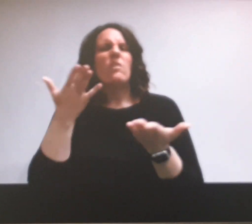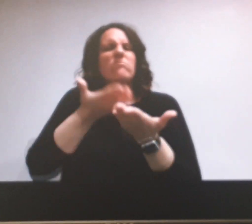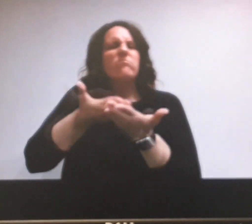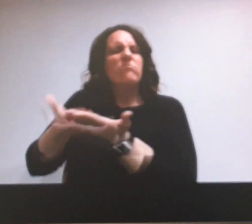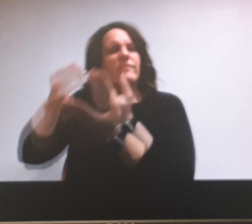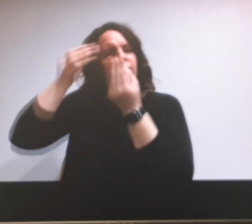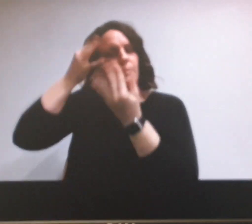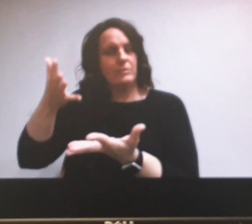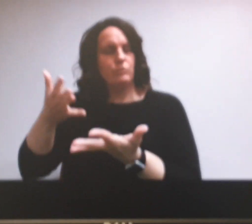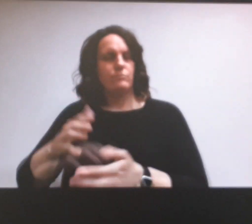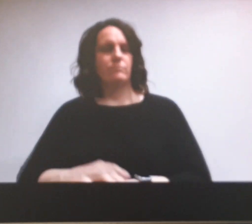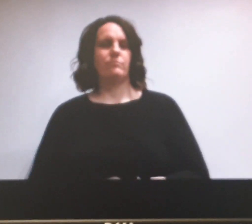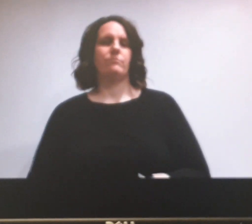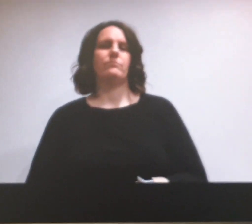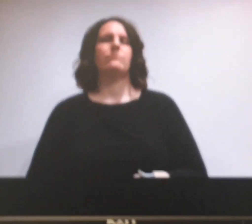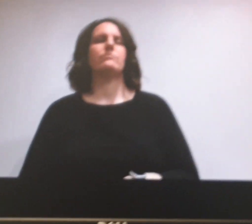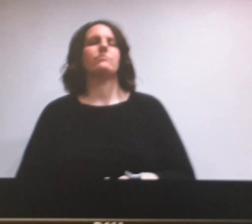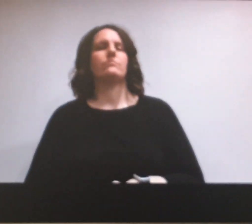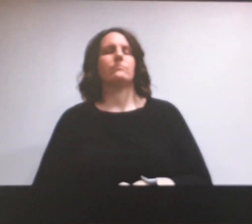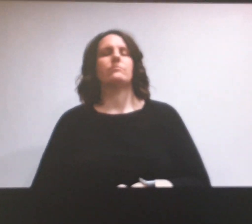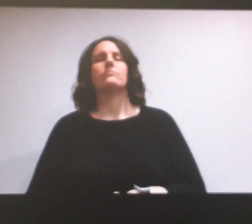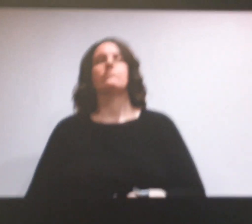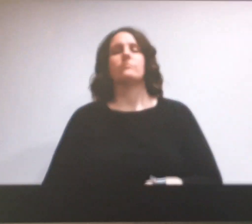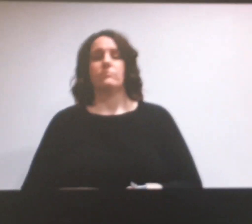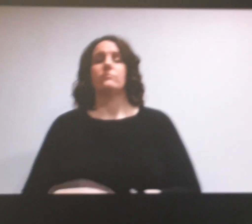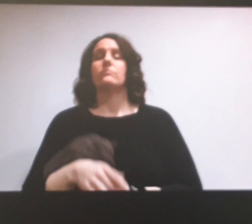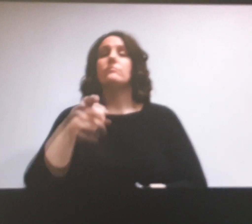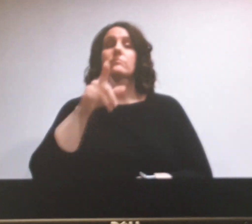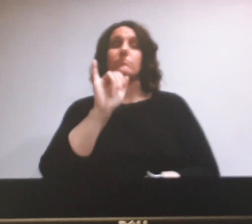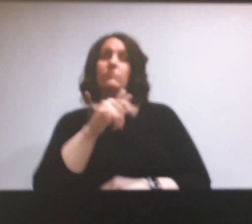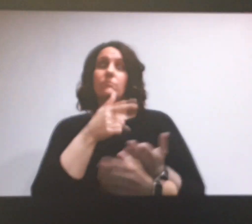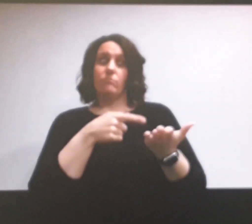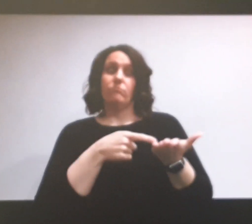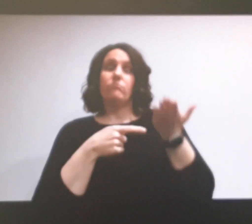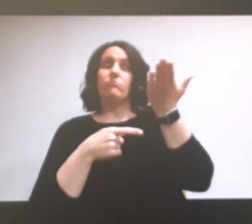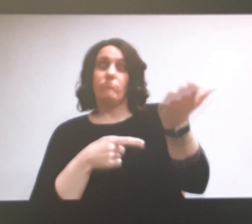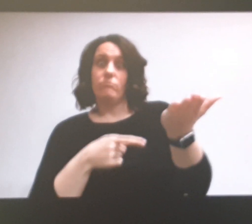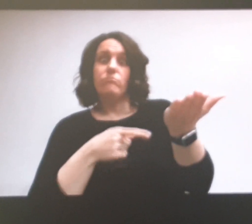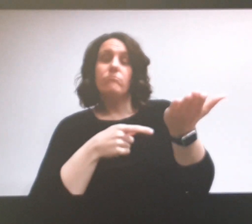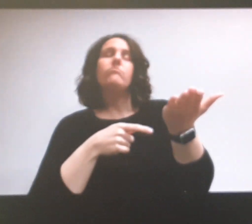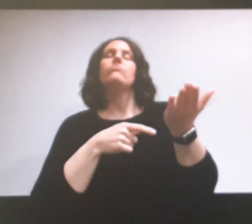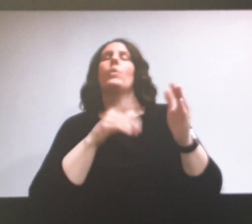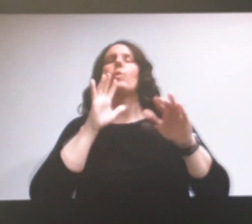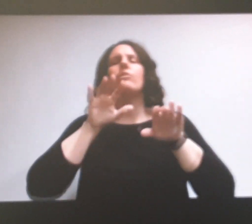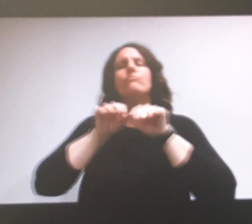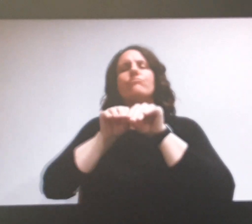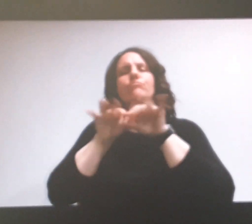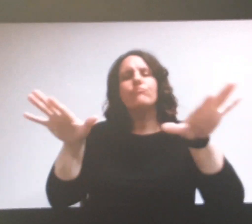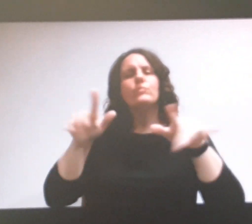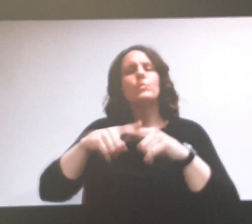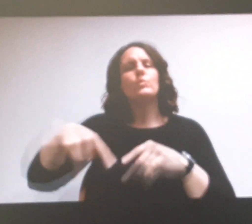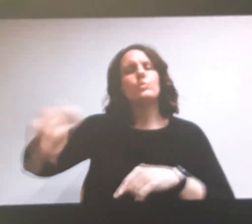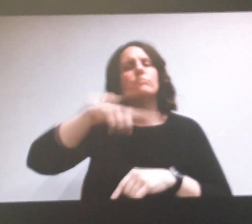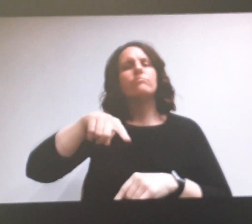be answered, and make sure you have the facts provided. Once you provide this